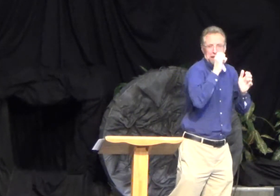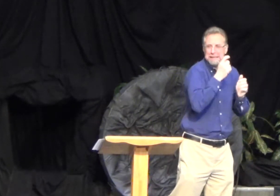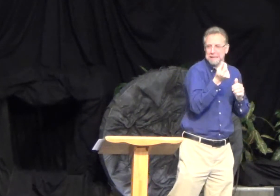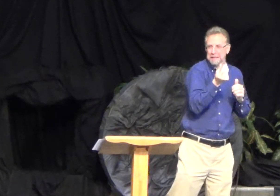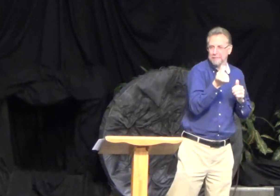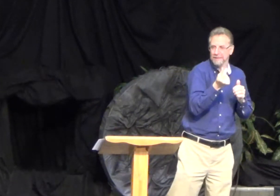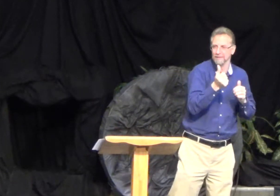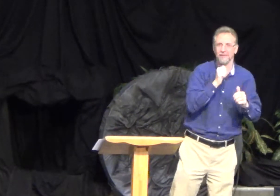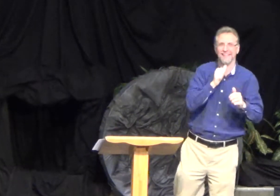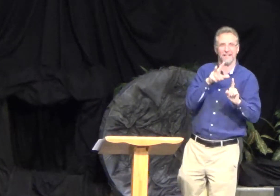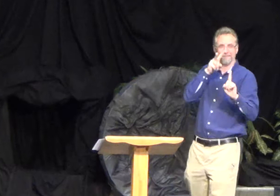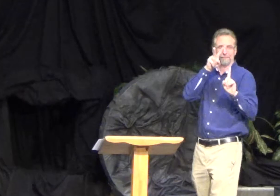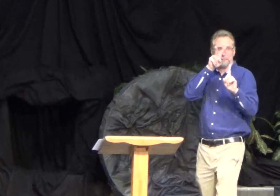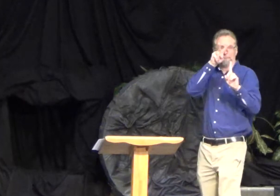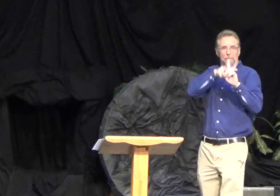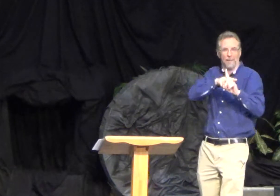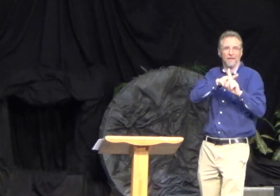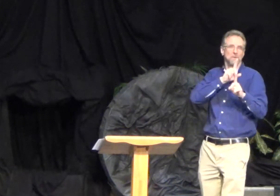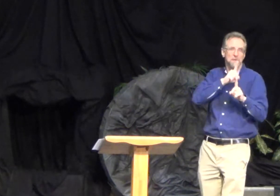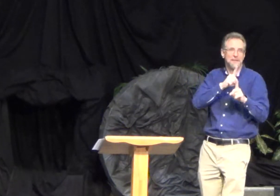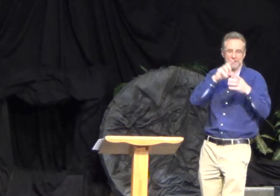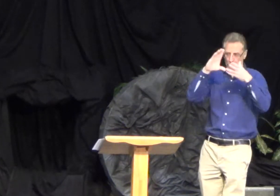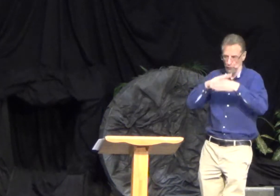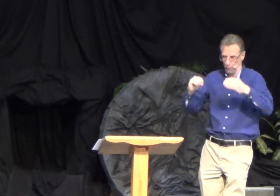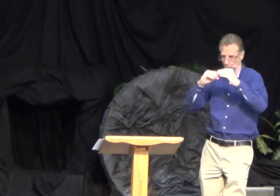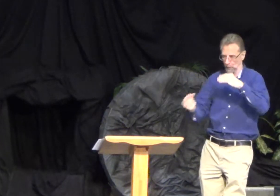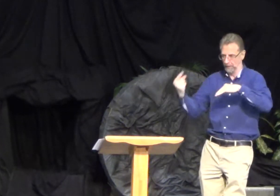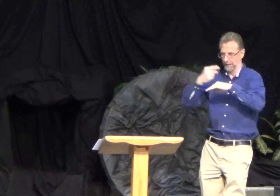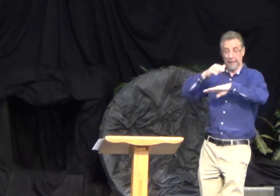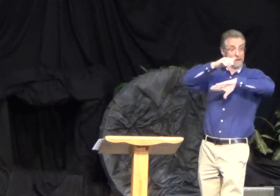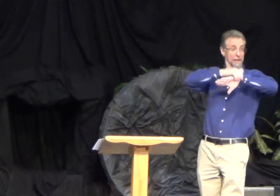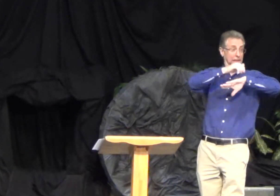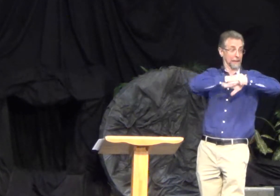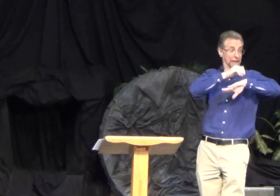They changed the meaning of it. And that's not what applies to this story today.